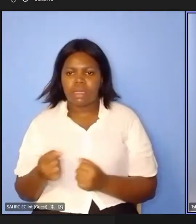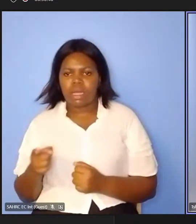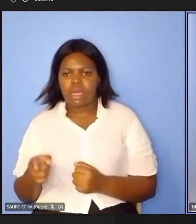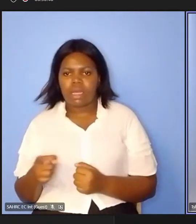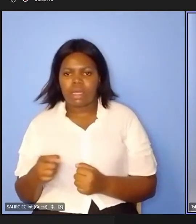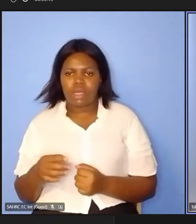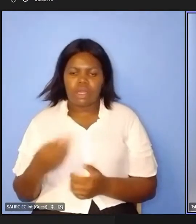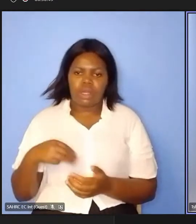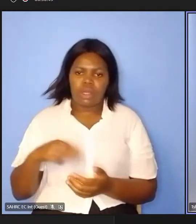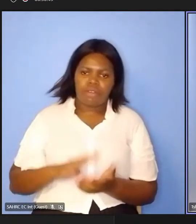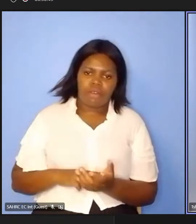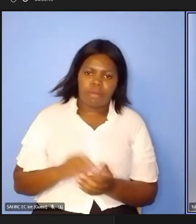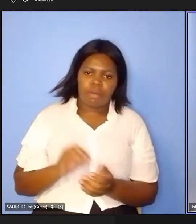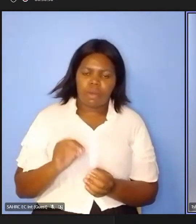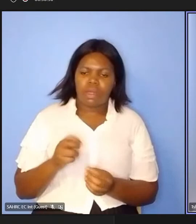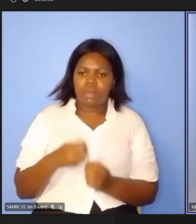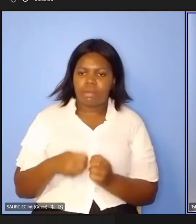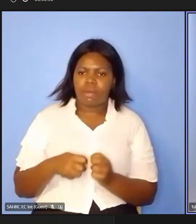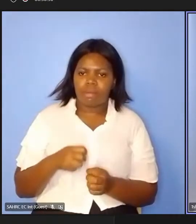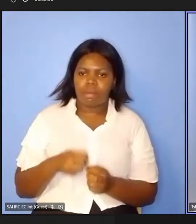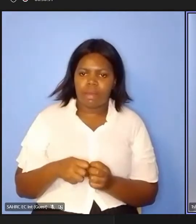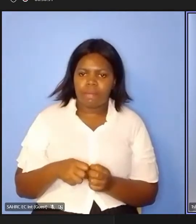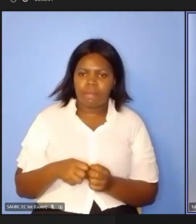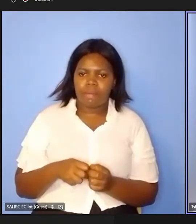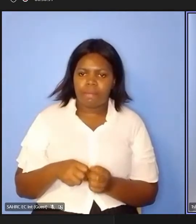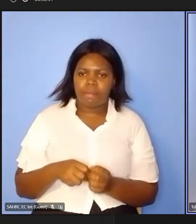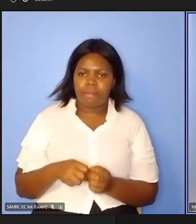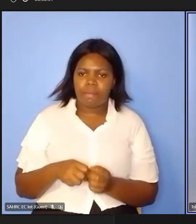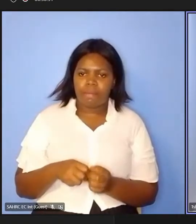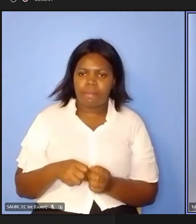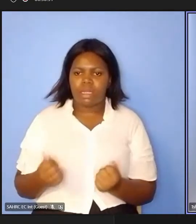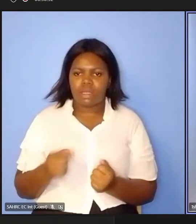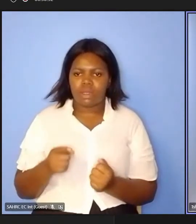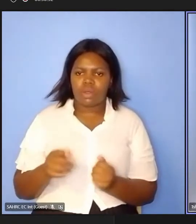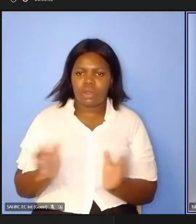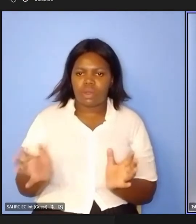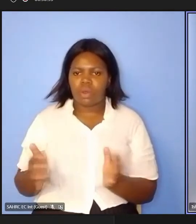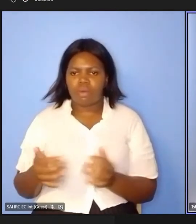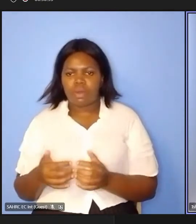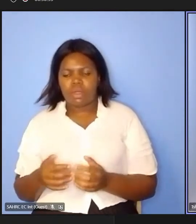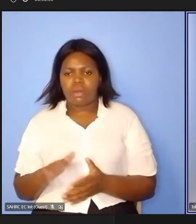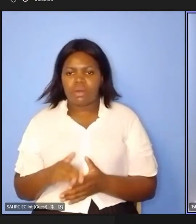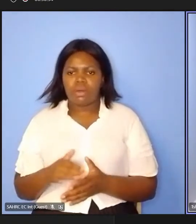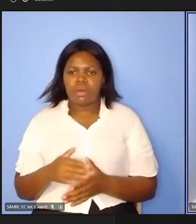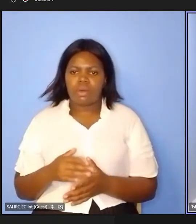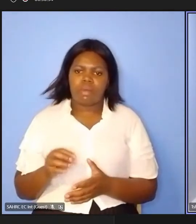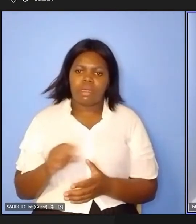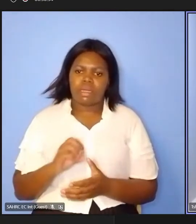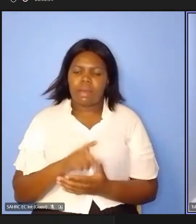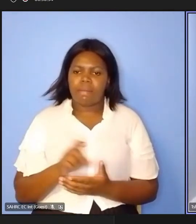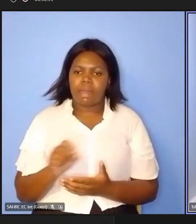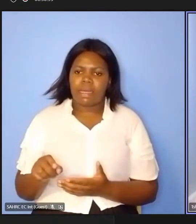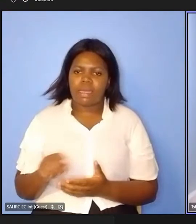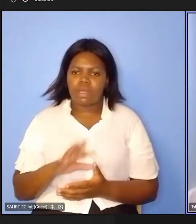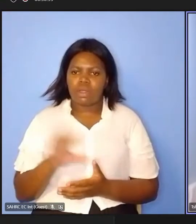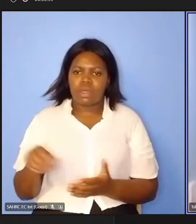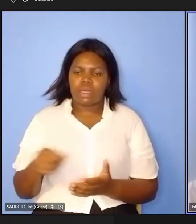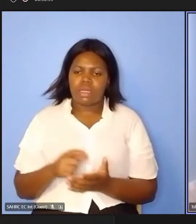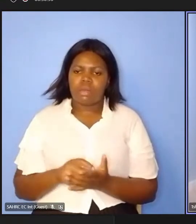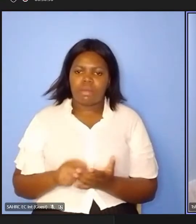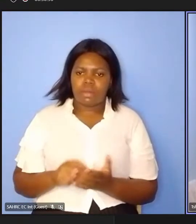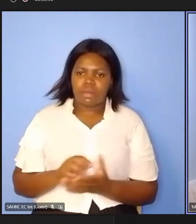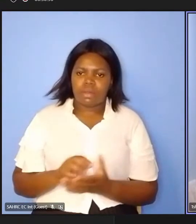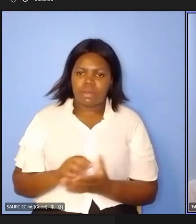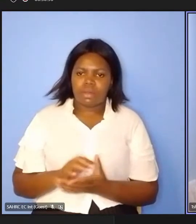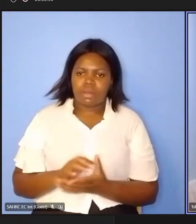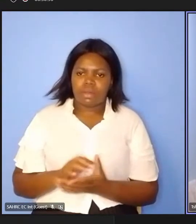uniform issues around hair, those issues are a problem in our communities. Our schooling communities require guidance and policies. And so in those